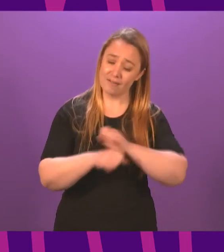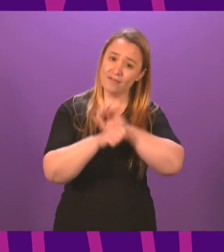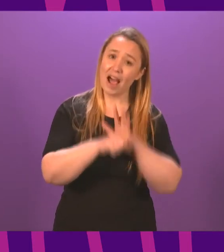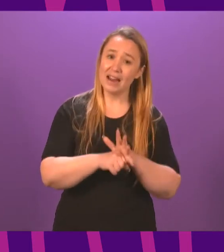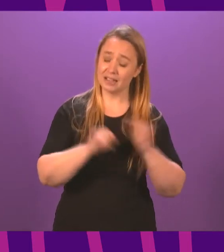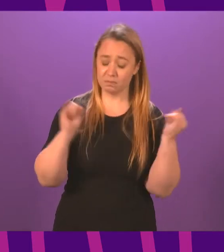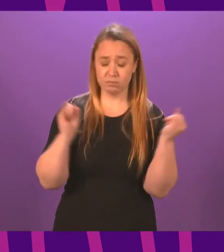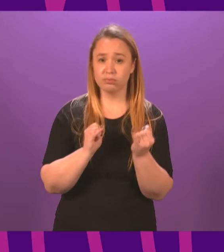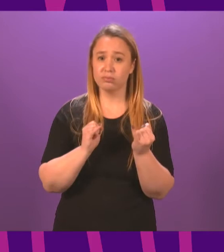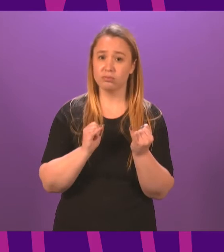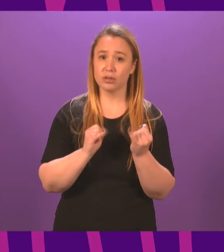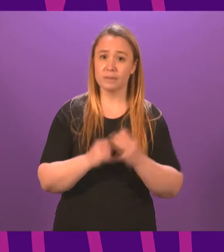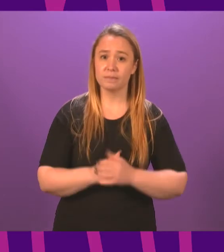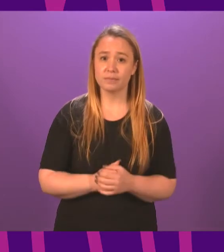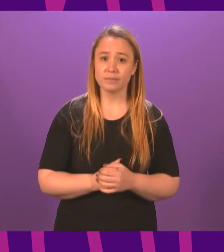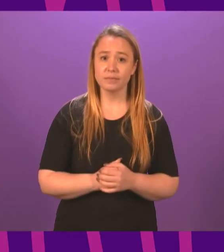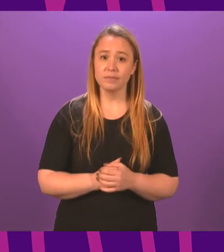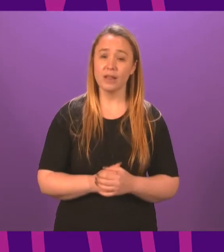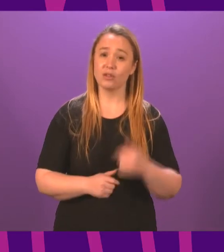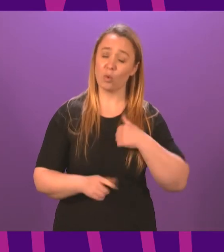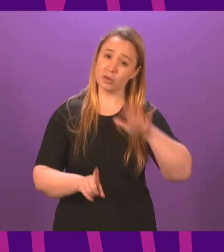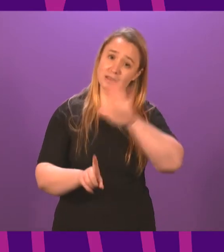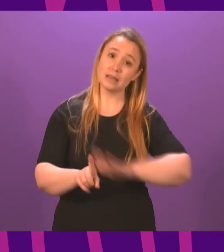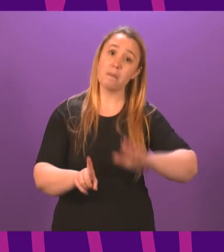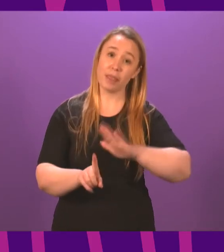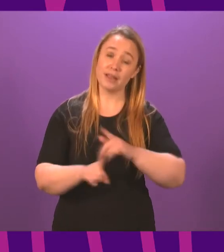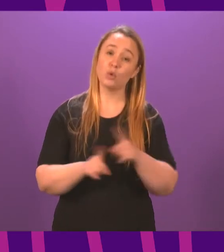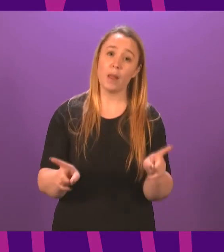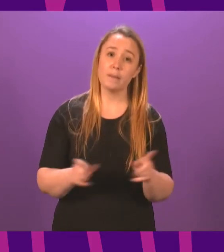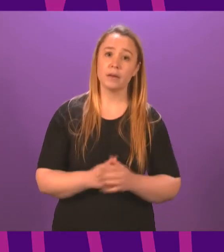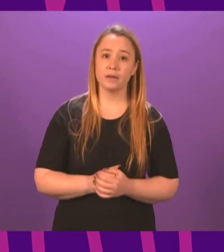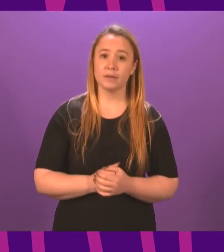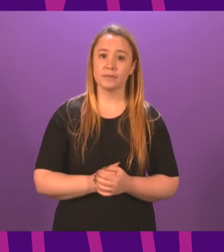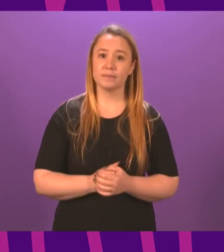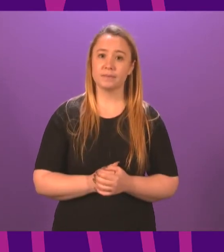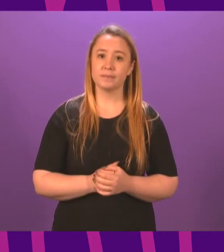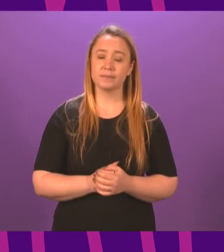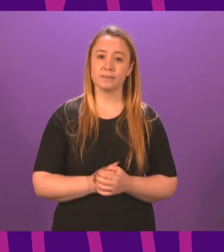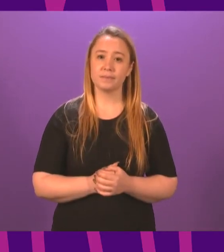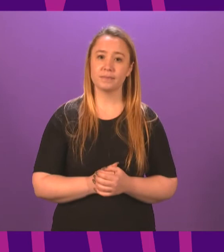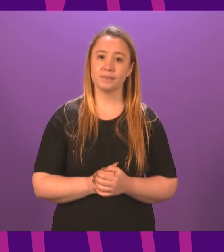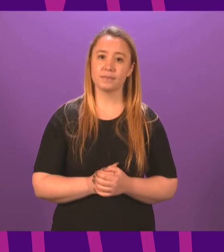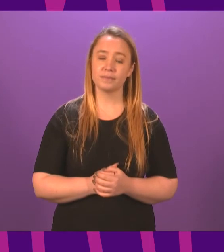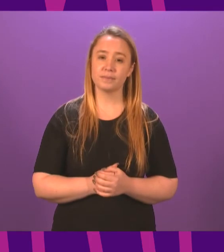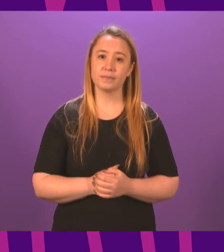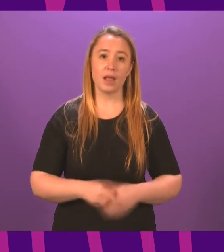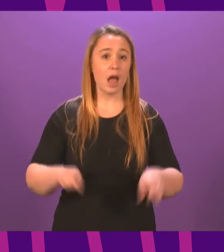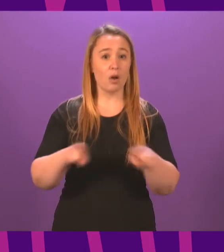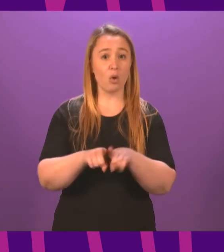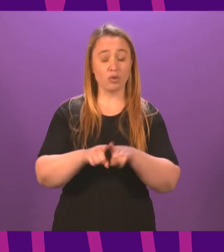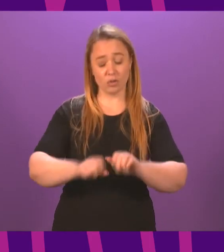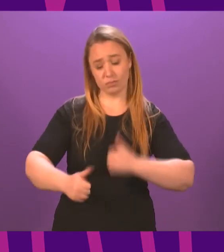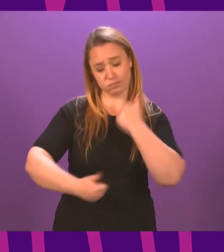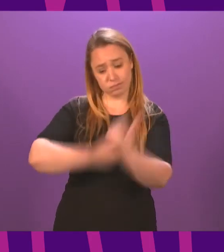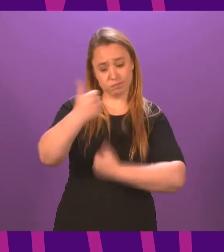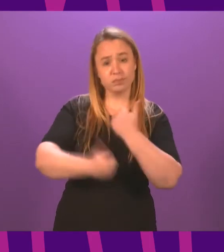on behalf of these benches, I express our deepest sympathies to those people. We continue also to pay tribute to our excellent frontline